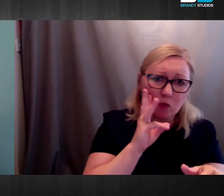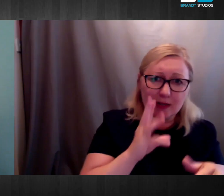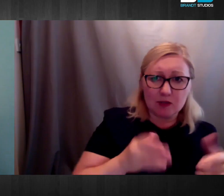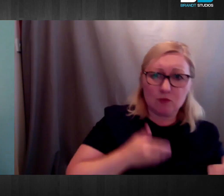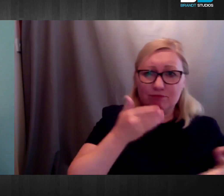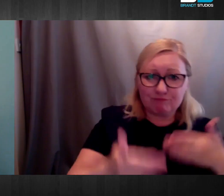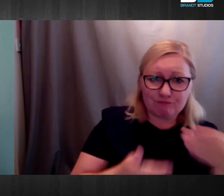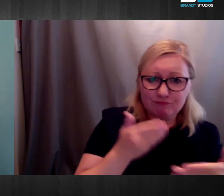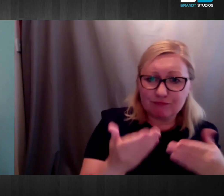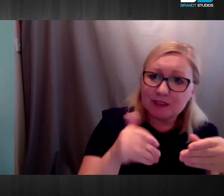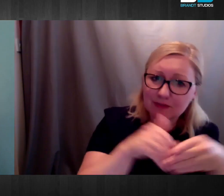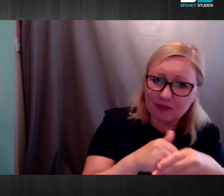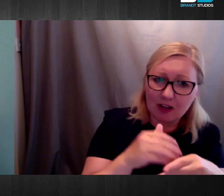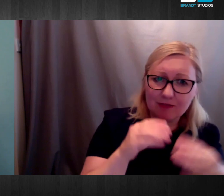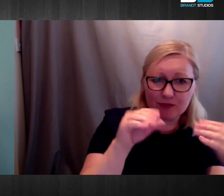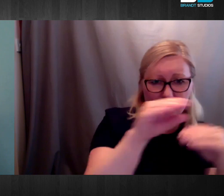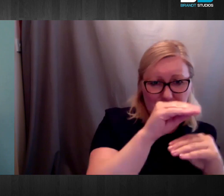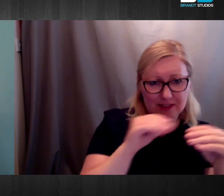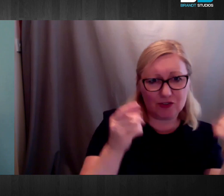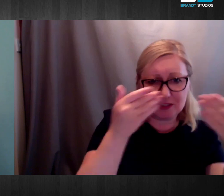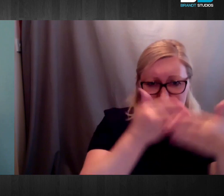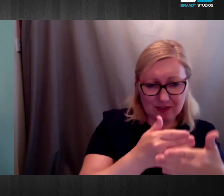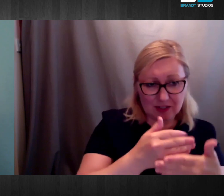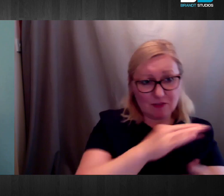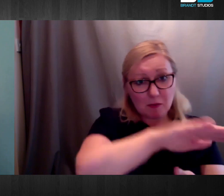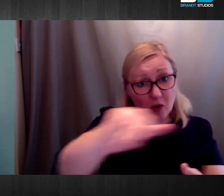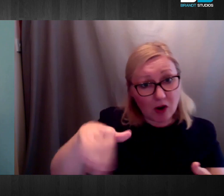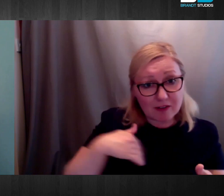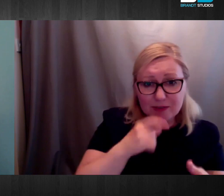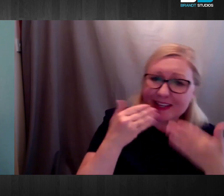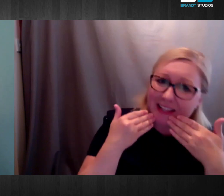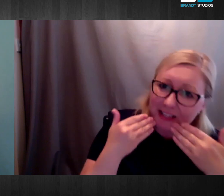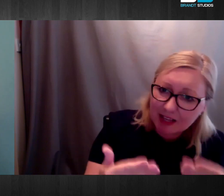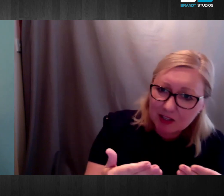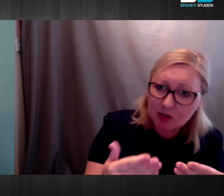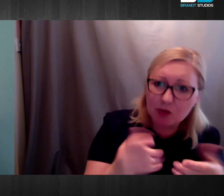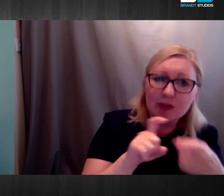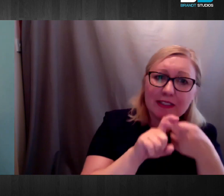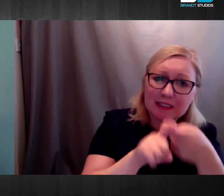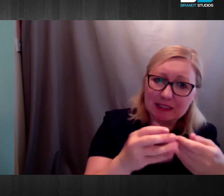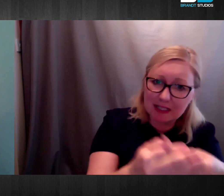say thank you, stay safe, stay working together, and goodbye from Galway.